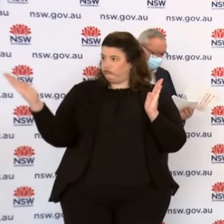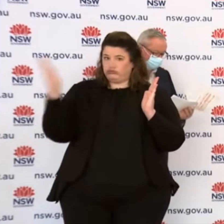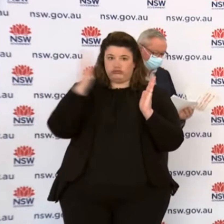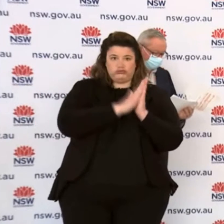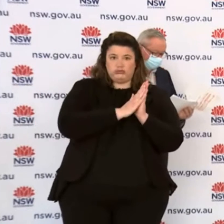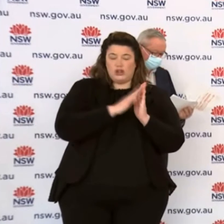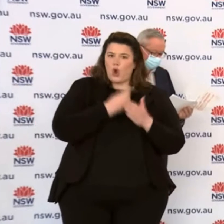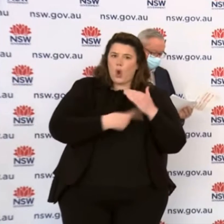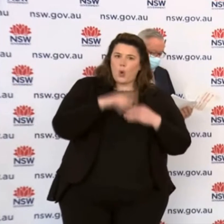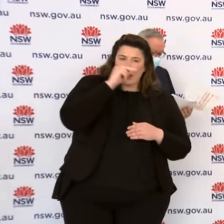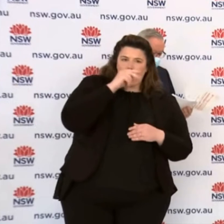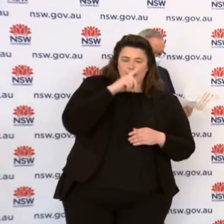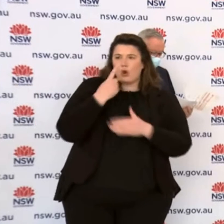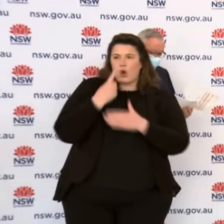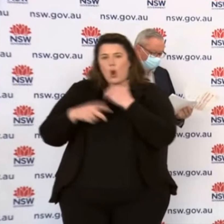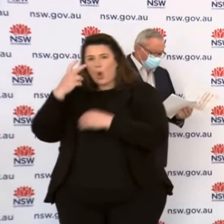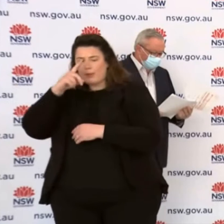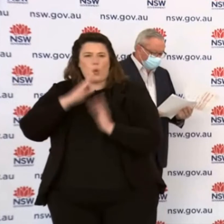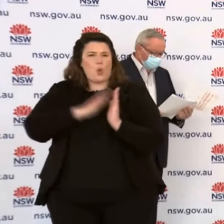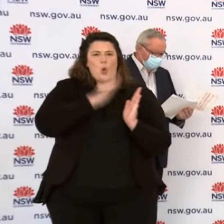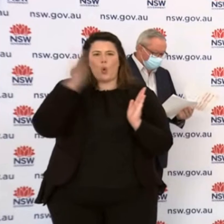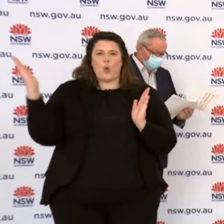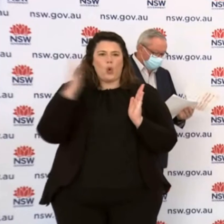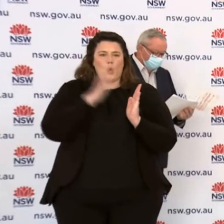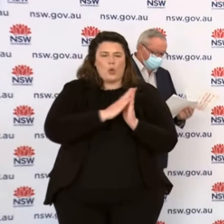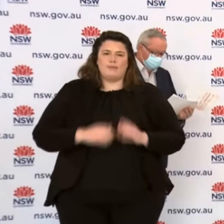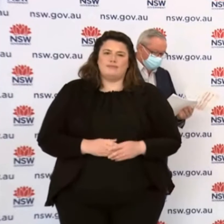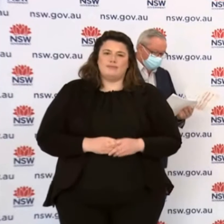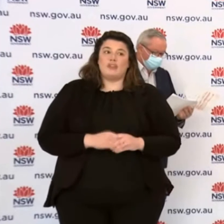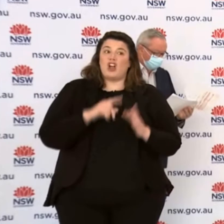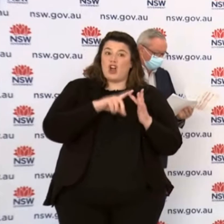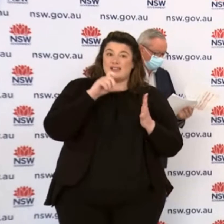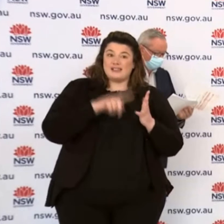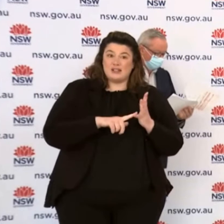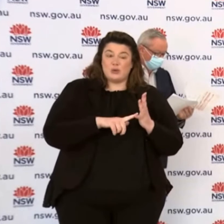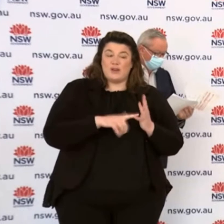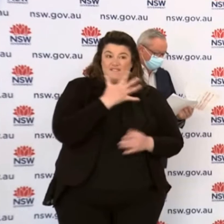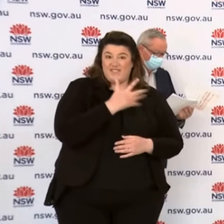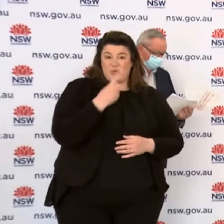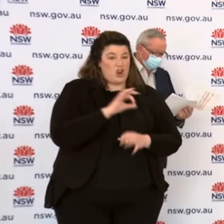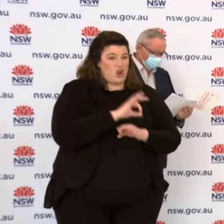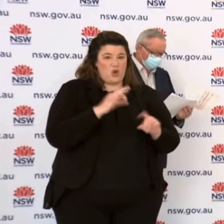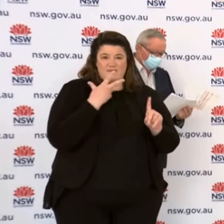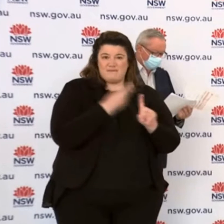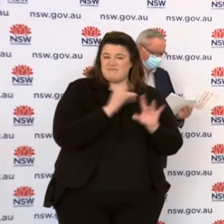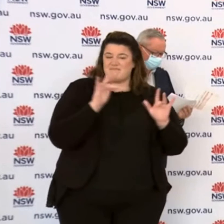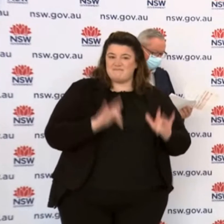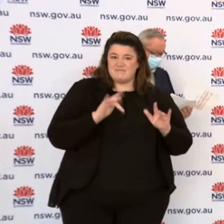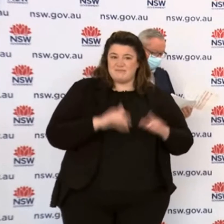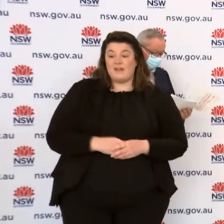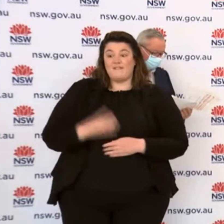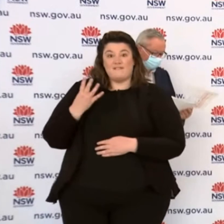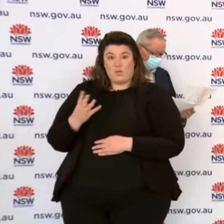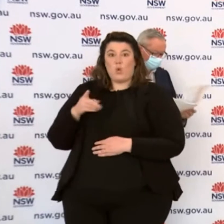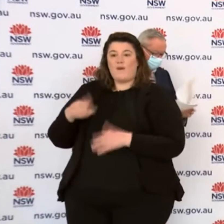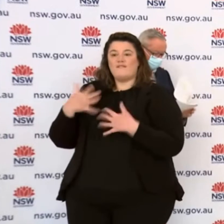ages. Of the 56 people in ICU, 51 are not vaccinated at all. 4 have received the first